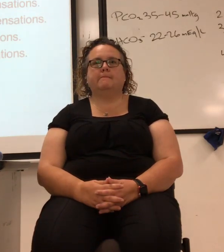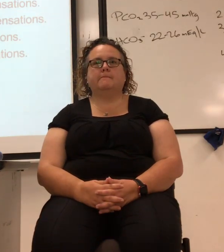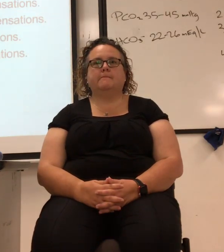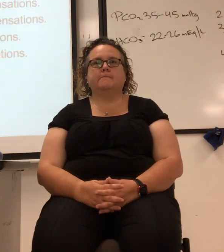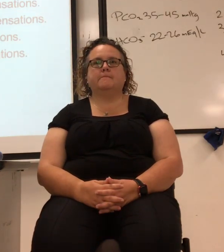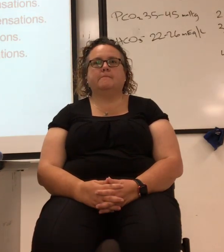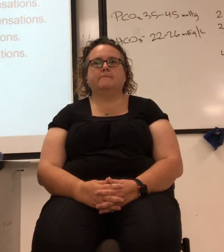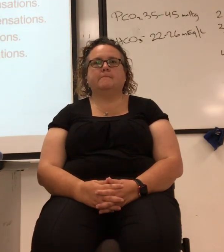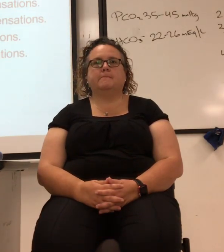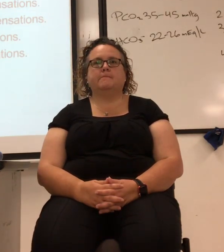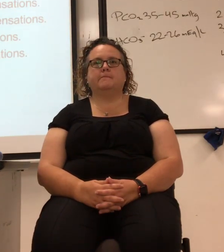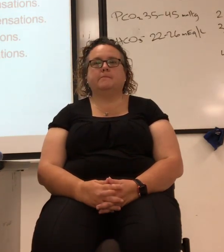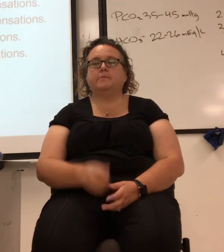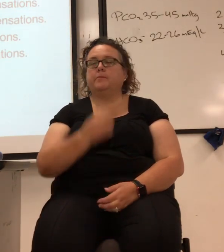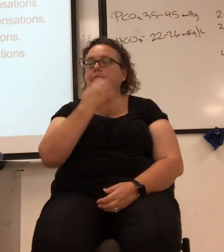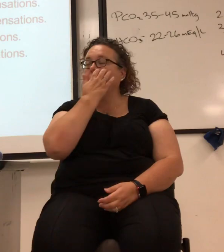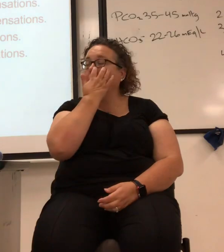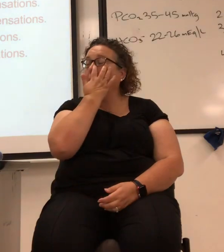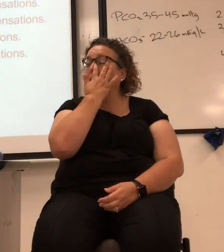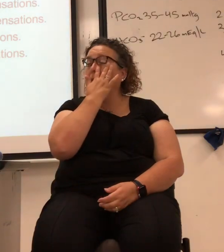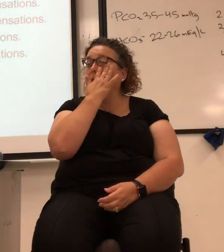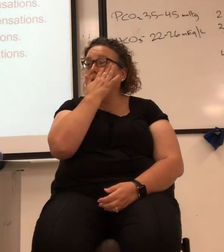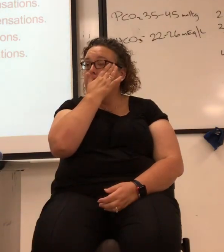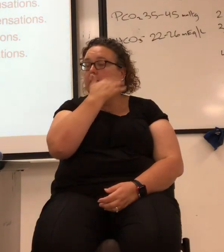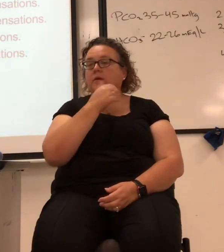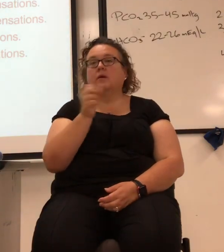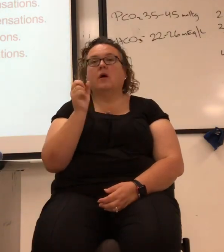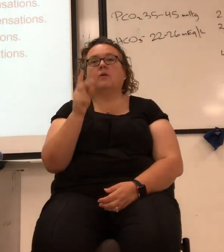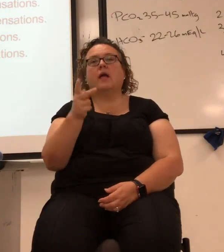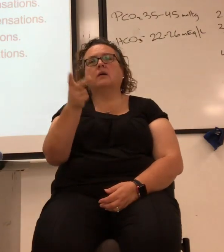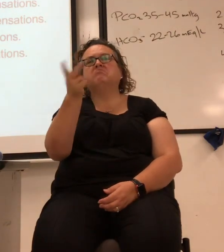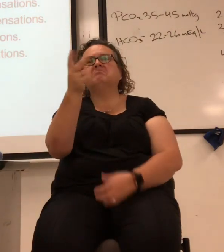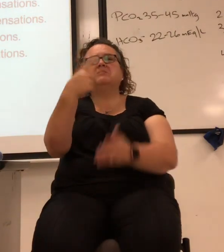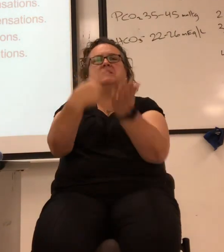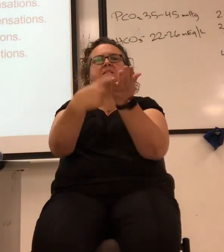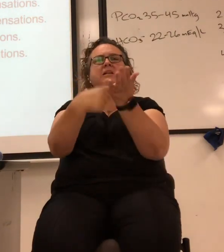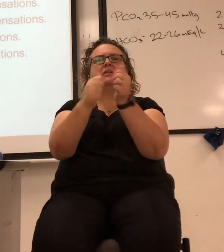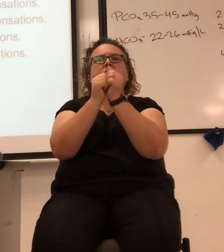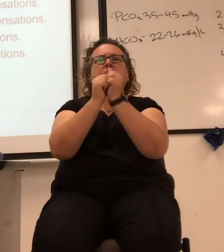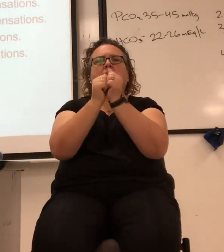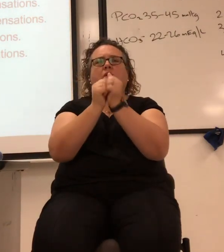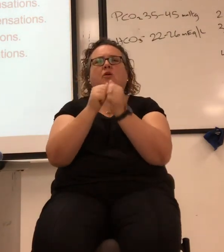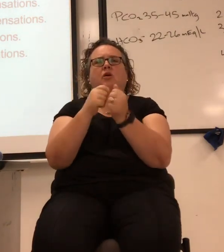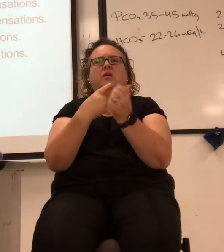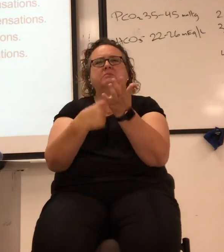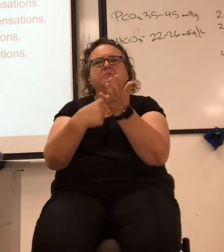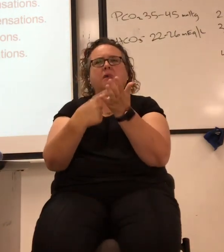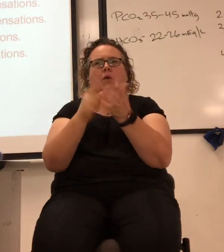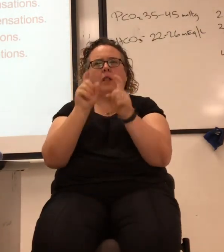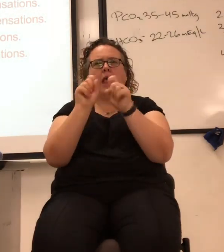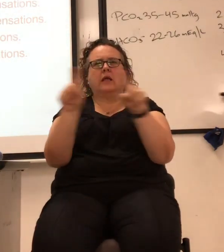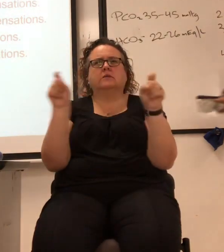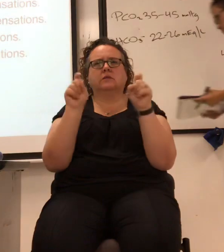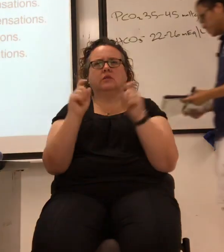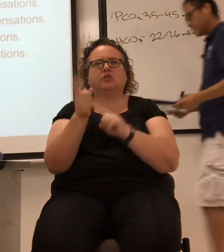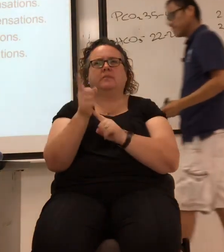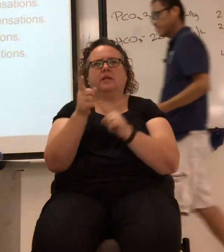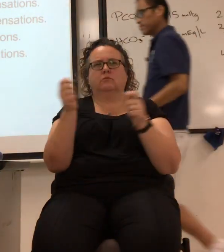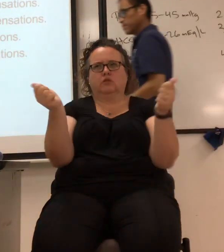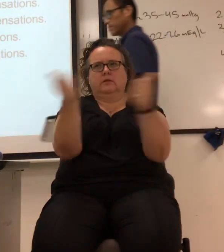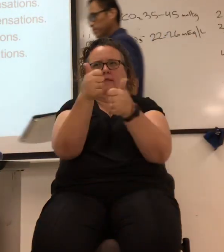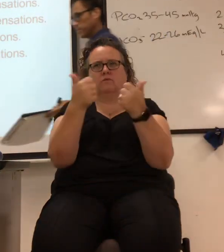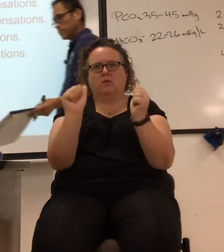The last question to ask yourself, okay, the kidneys are having a problem. Is the other system helping? No, they're not. It's within